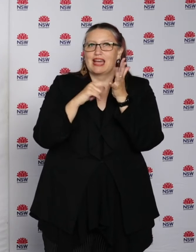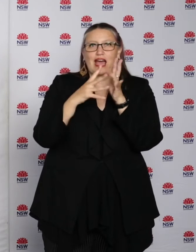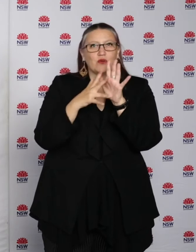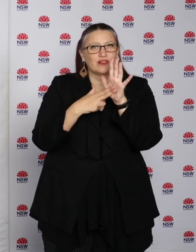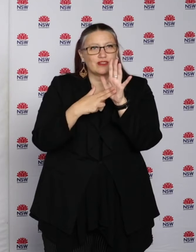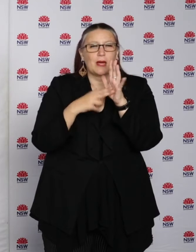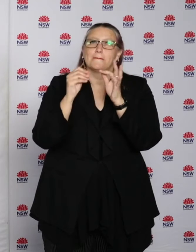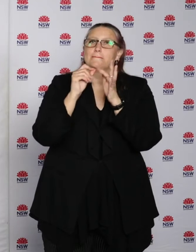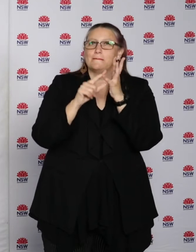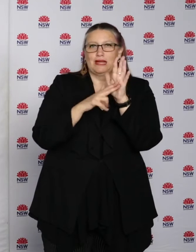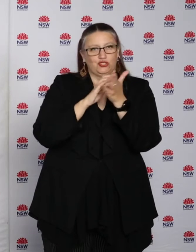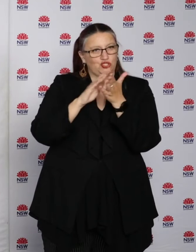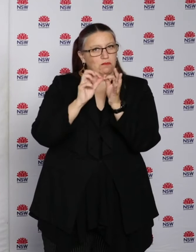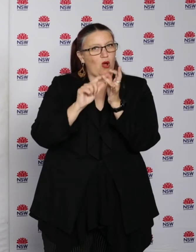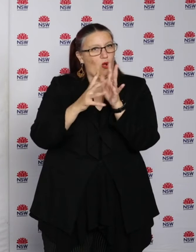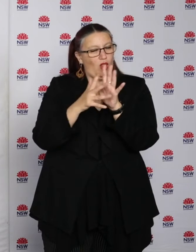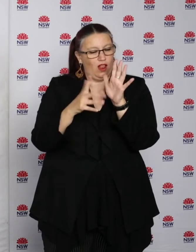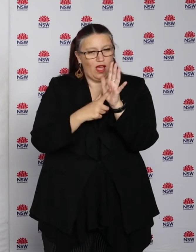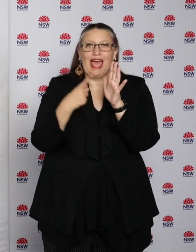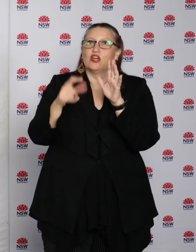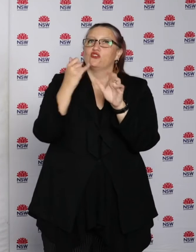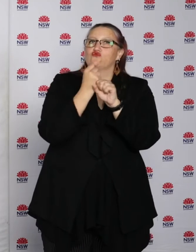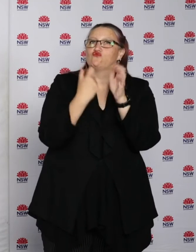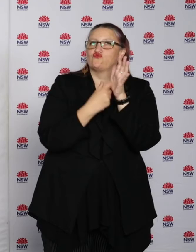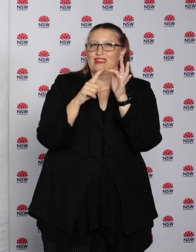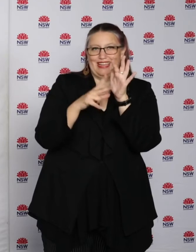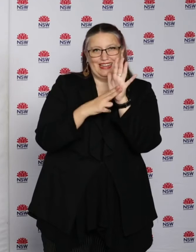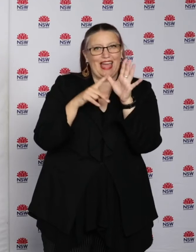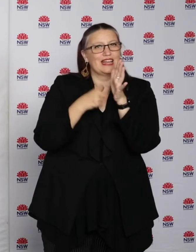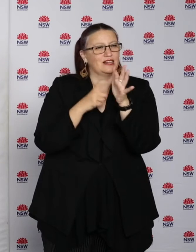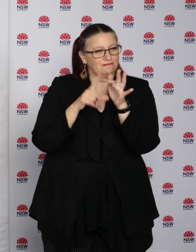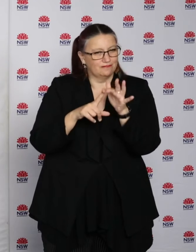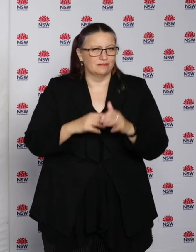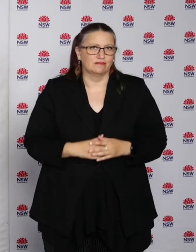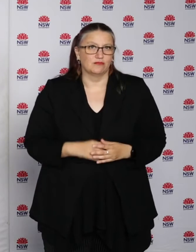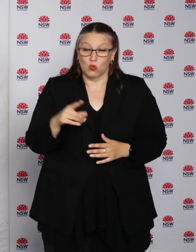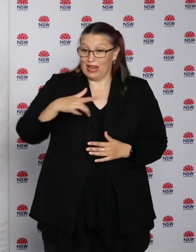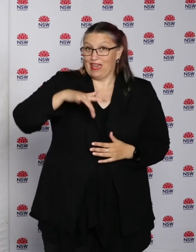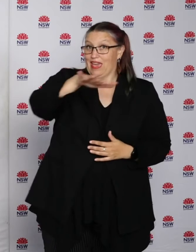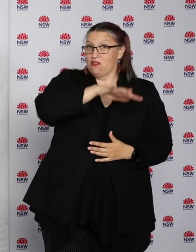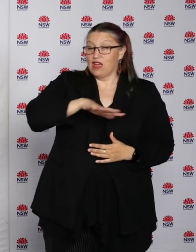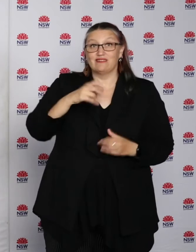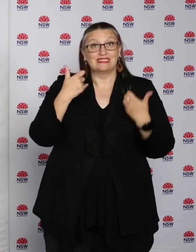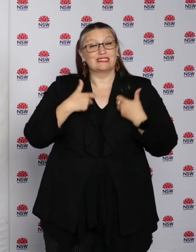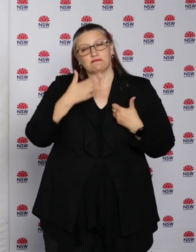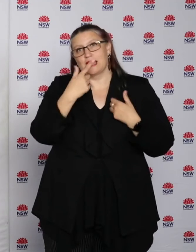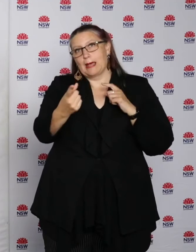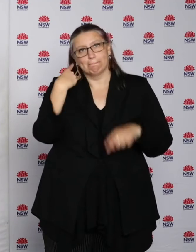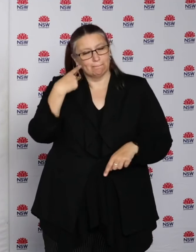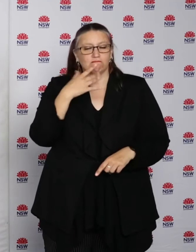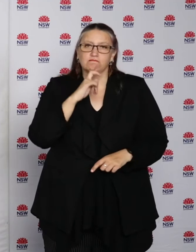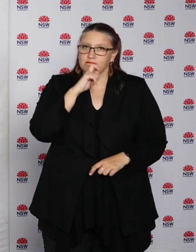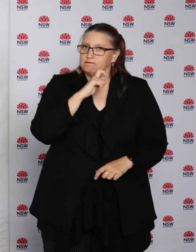you live across New South Wales, it's important to get that message of any symptoms, come forward for testing right away. I think we've got